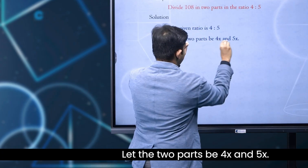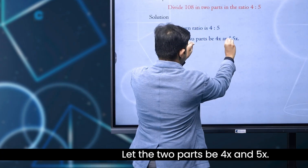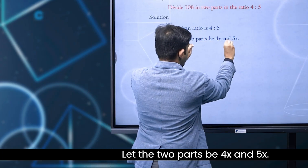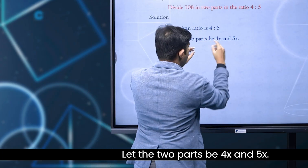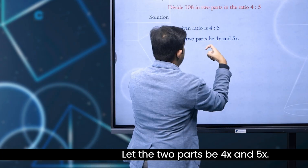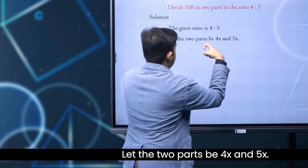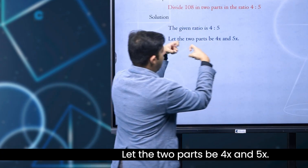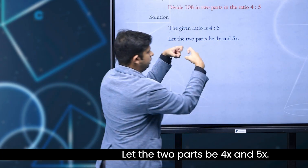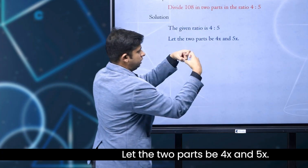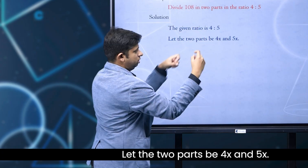5x.